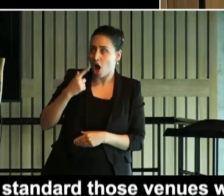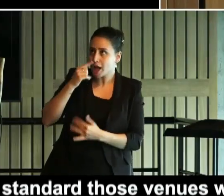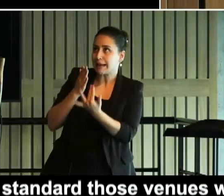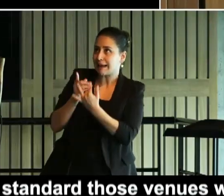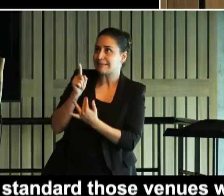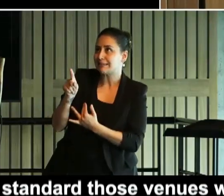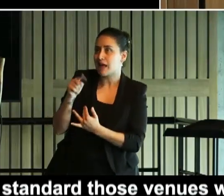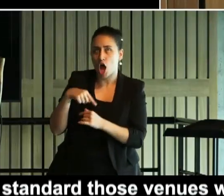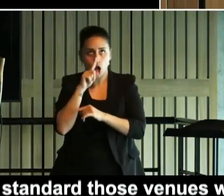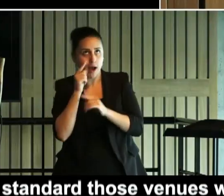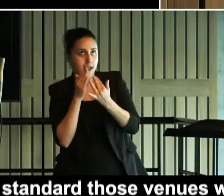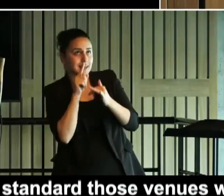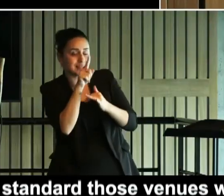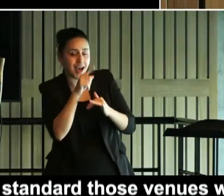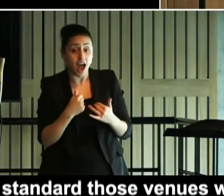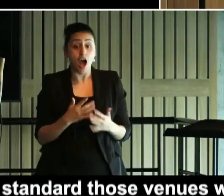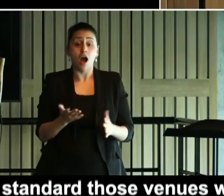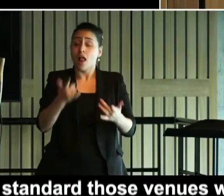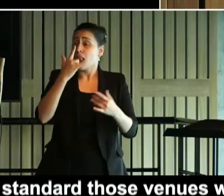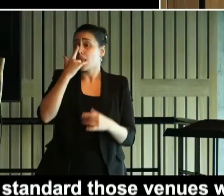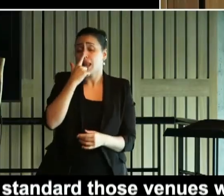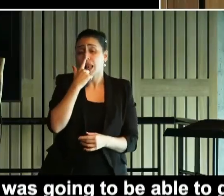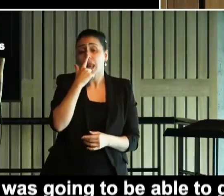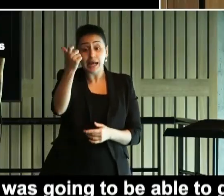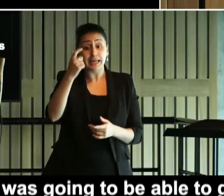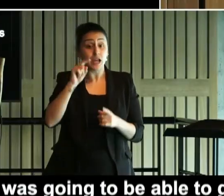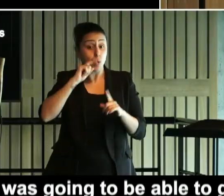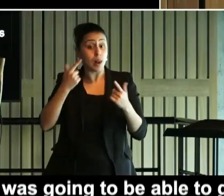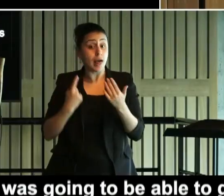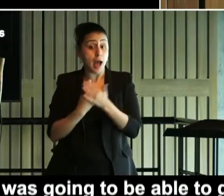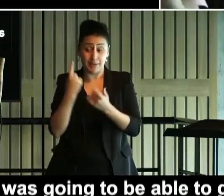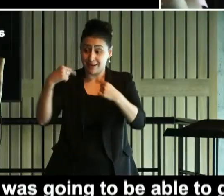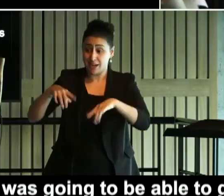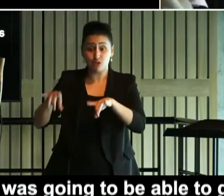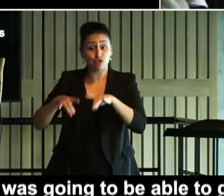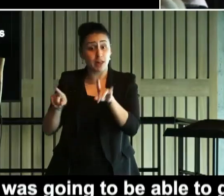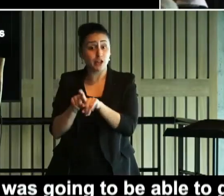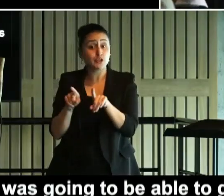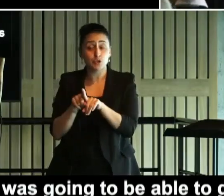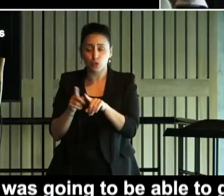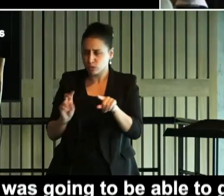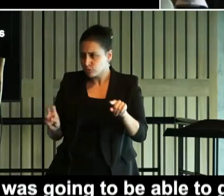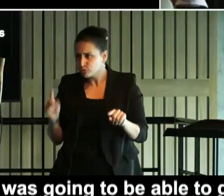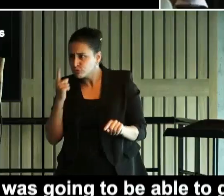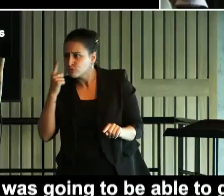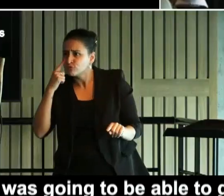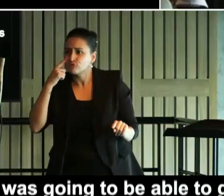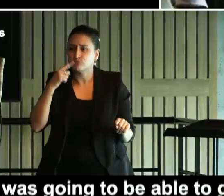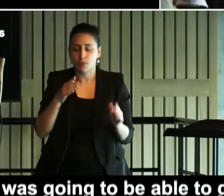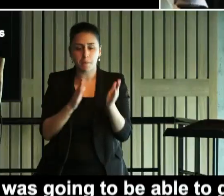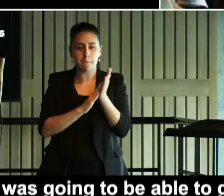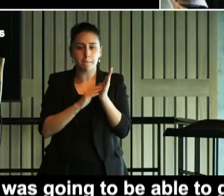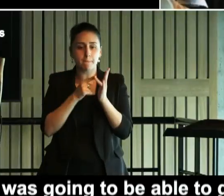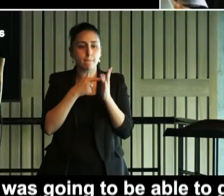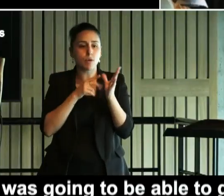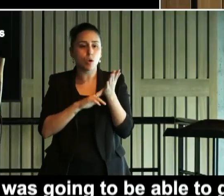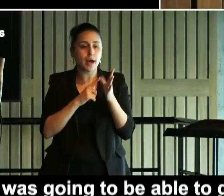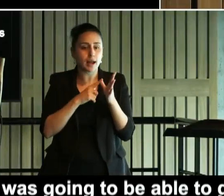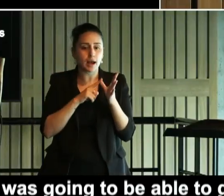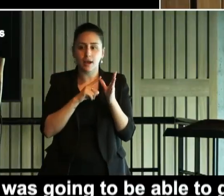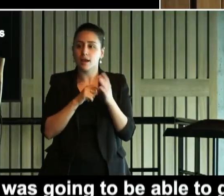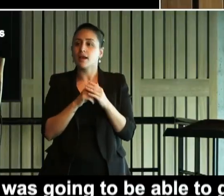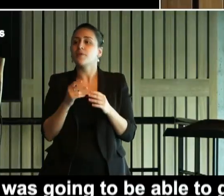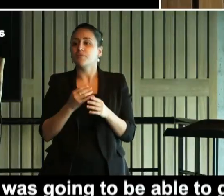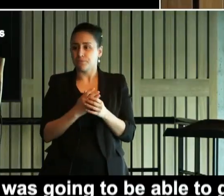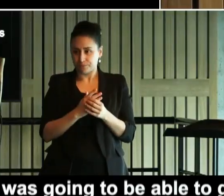to Australia, thanks to Moena, who's in the Moena Colette, who's here. She's bringing all that knowledge from the